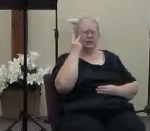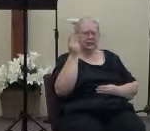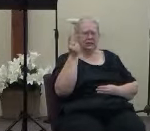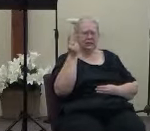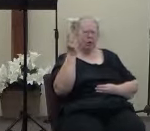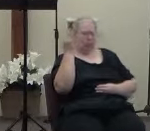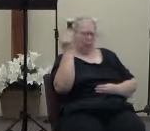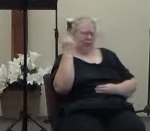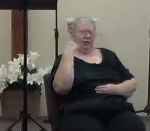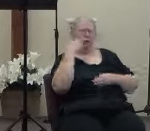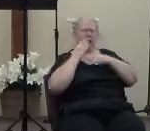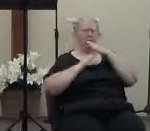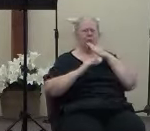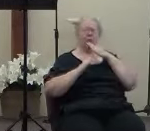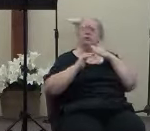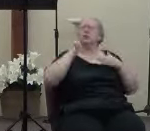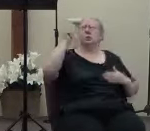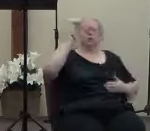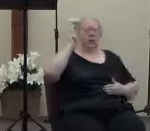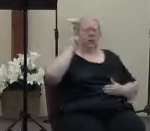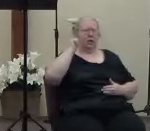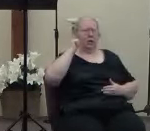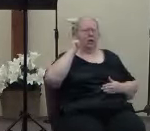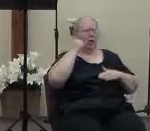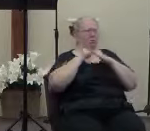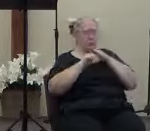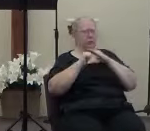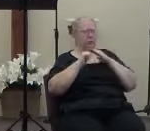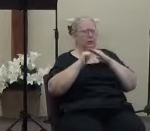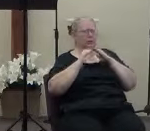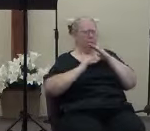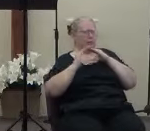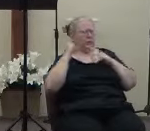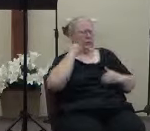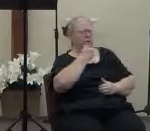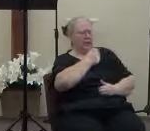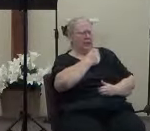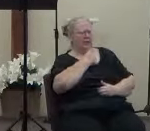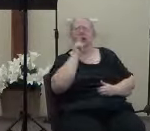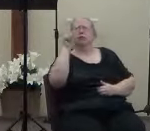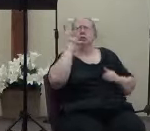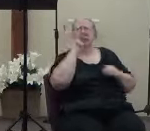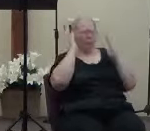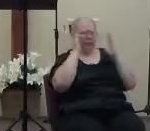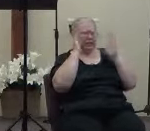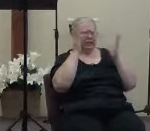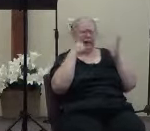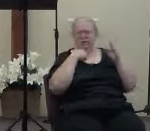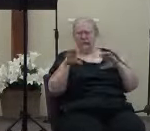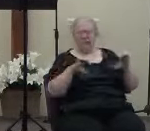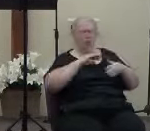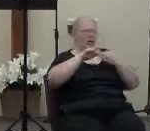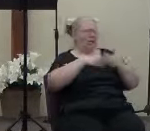not noticed? Lord, I've been doing all kinds of cool stuff for you, and you ain't even listening to me. You're not even watching. I don't get